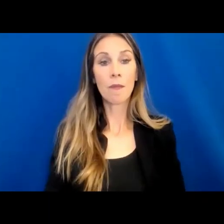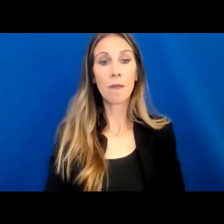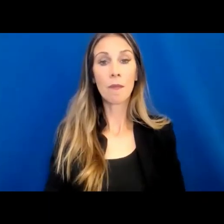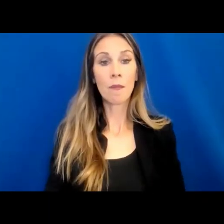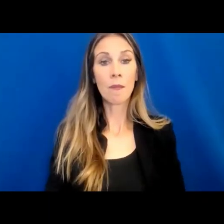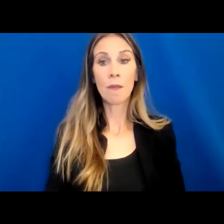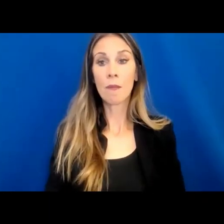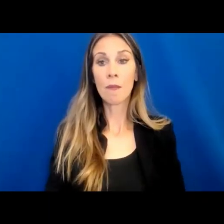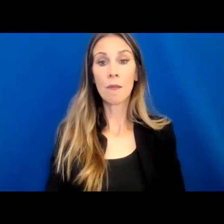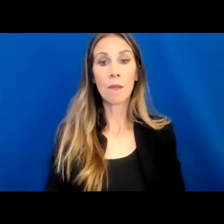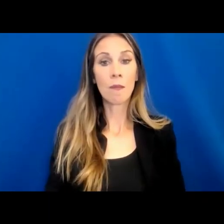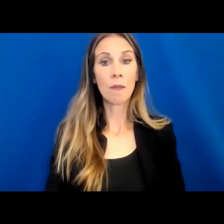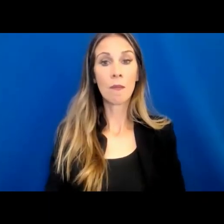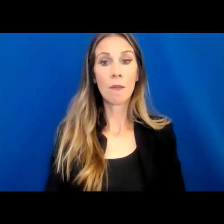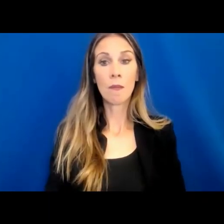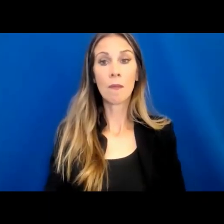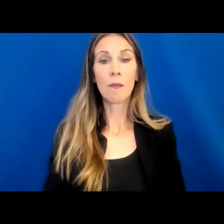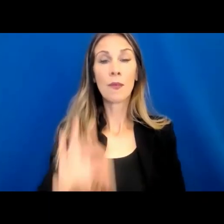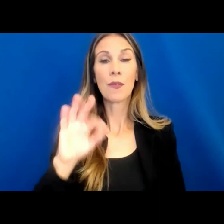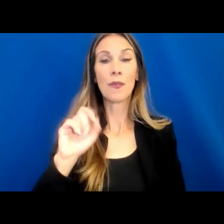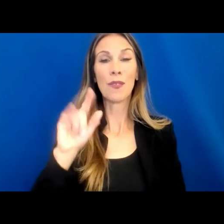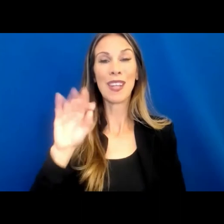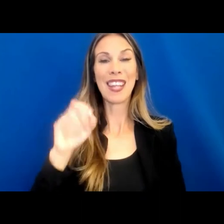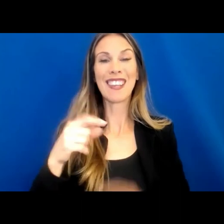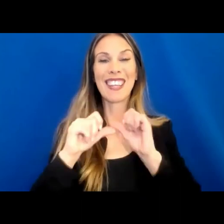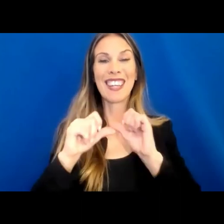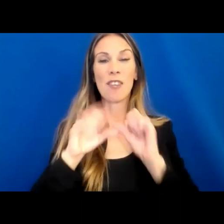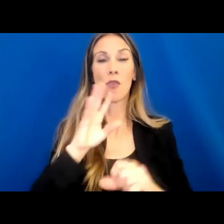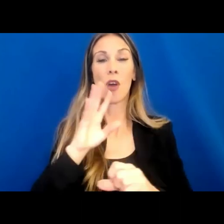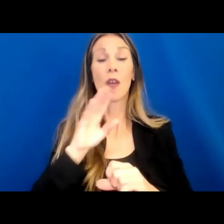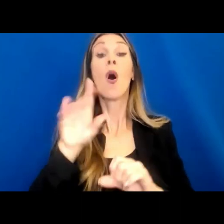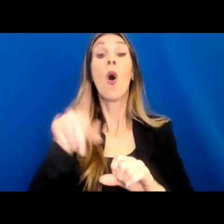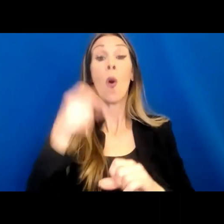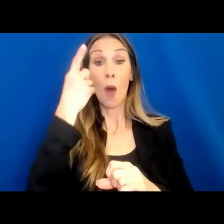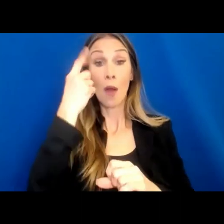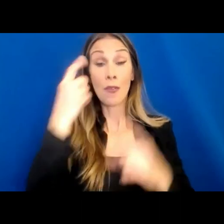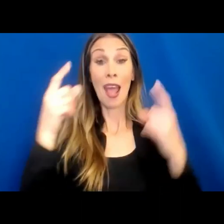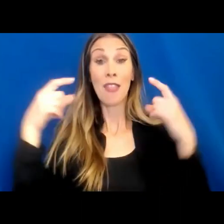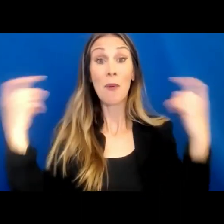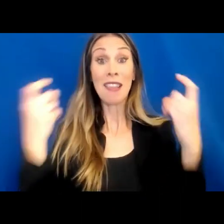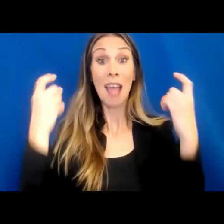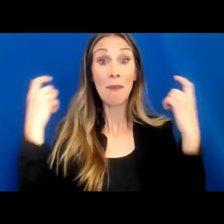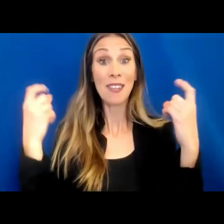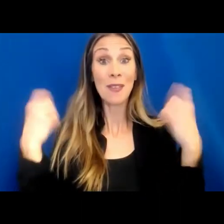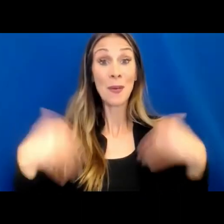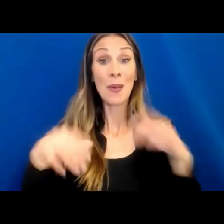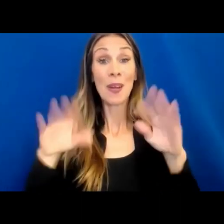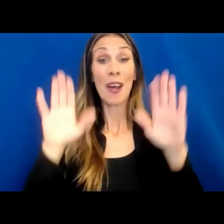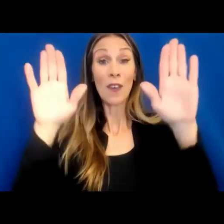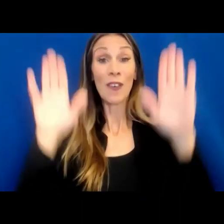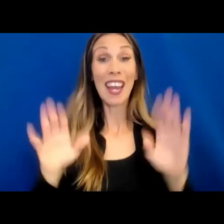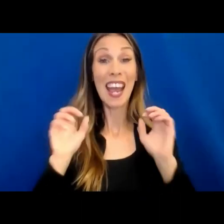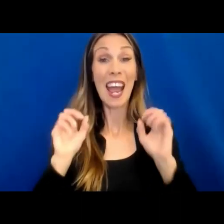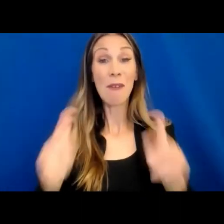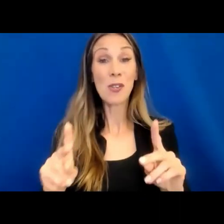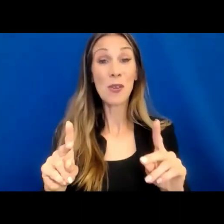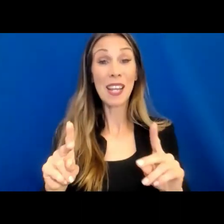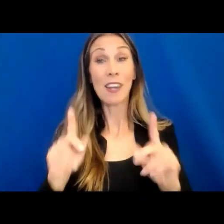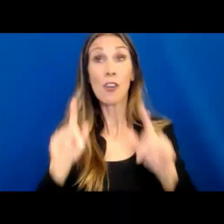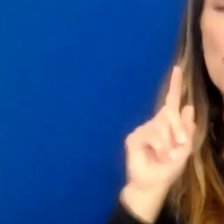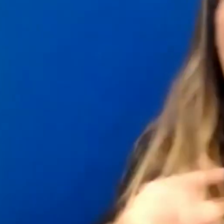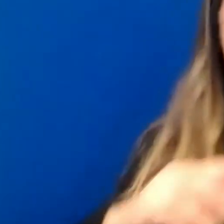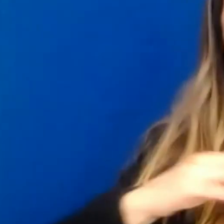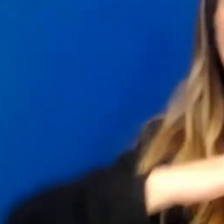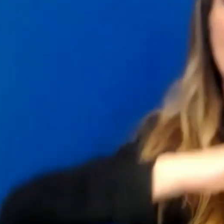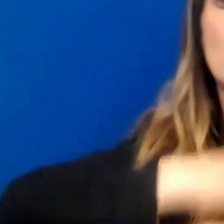I one of the things we might say is something about the receptions, though, that actually have this great opportunity to go to banquet tables together and hang out